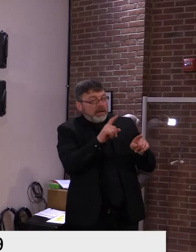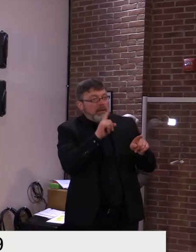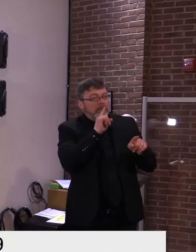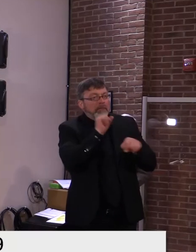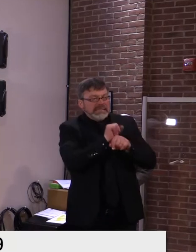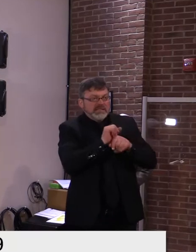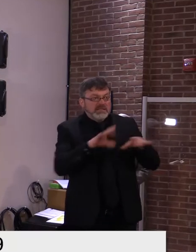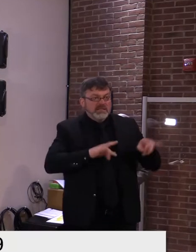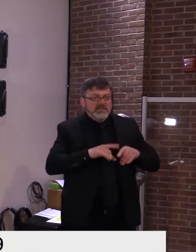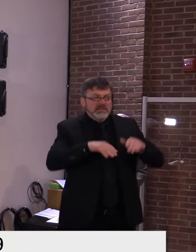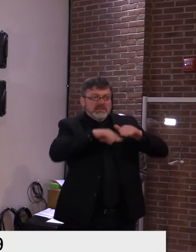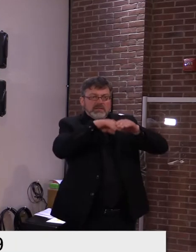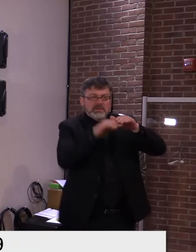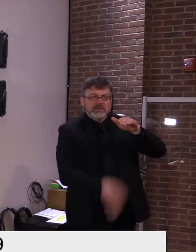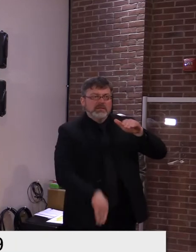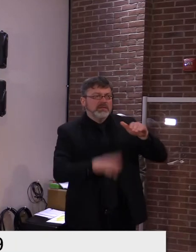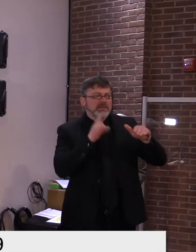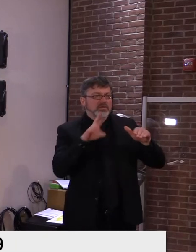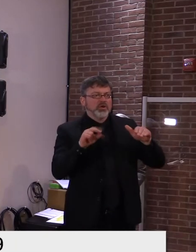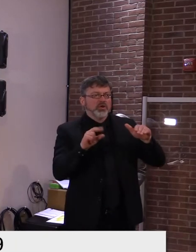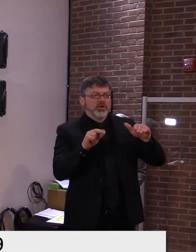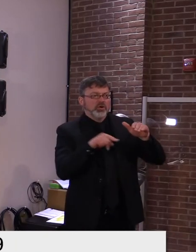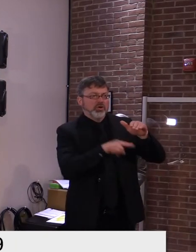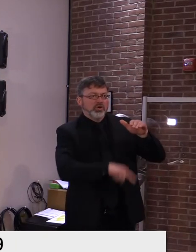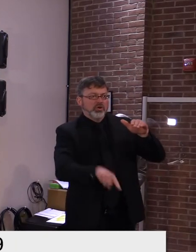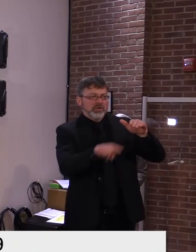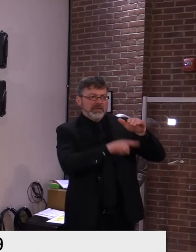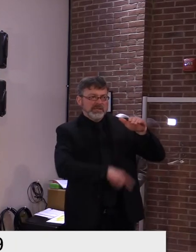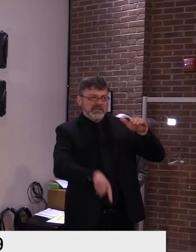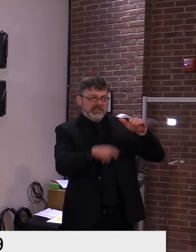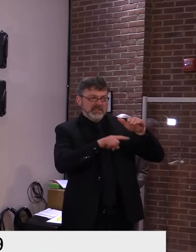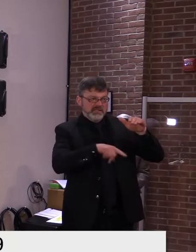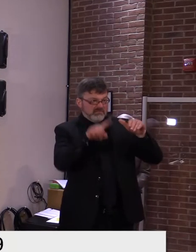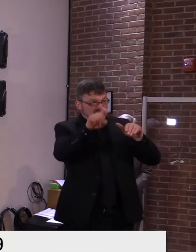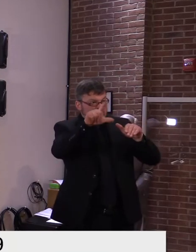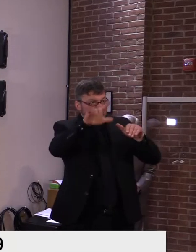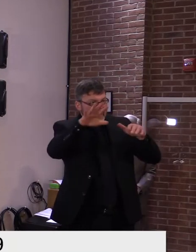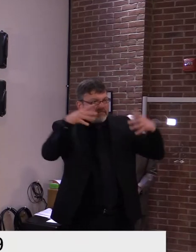The largest age band has been age 20 to